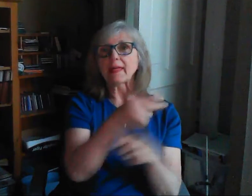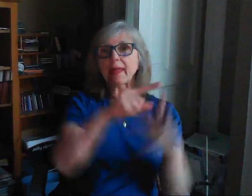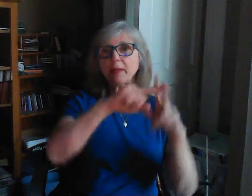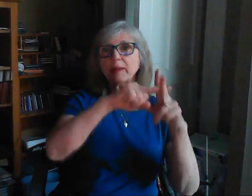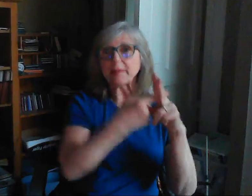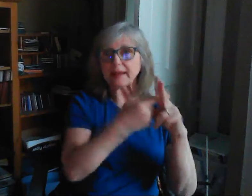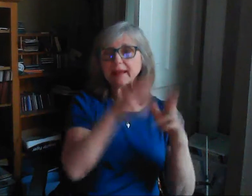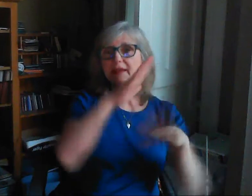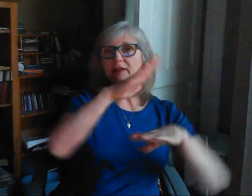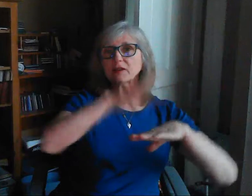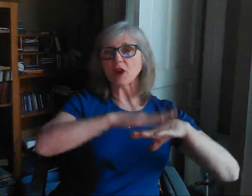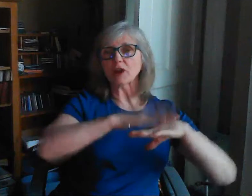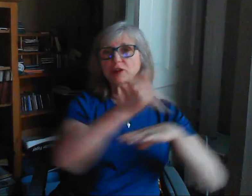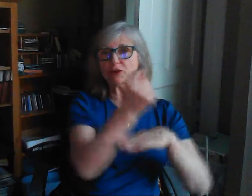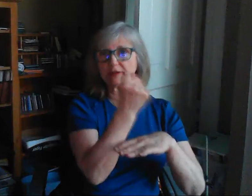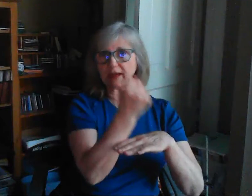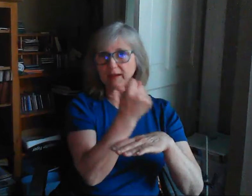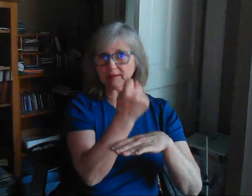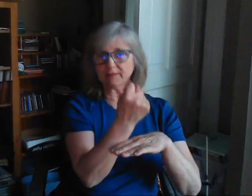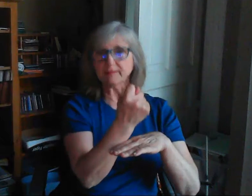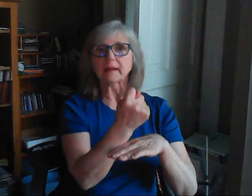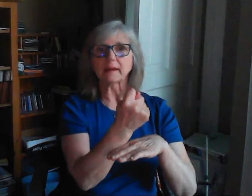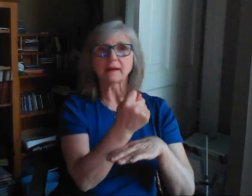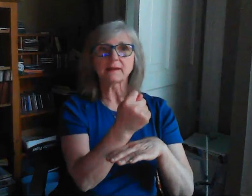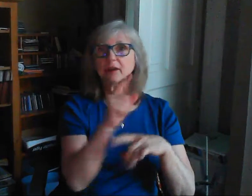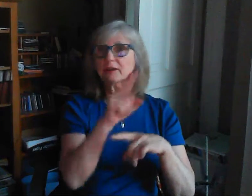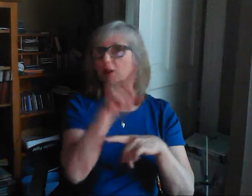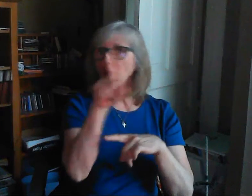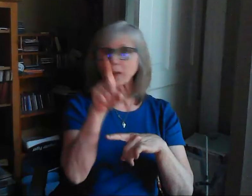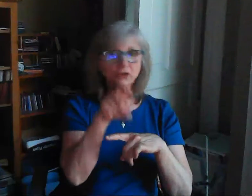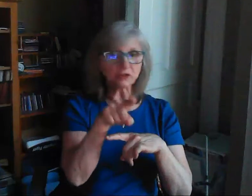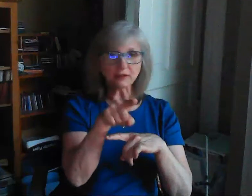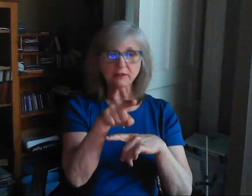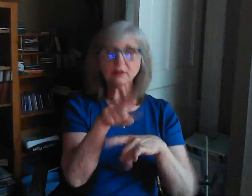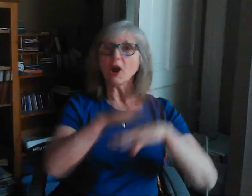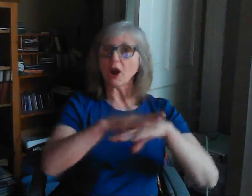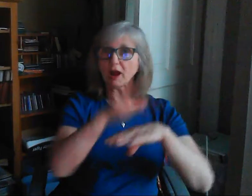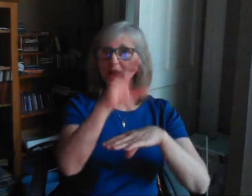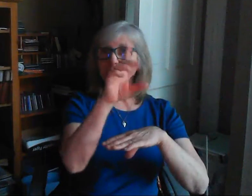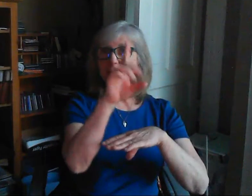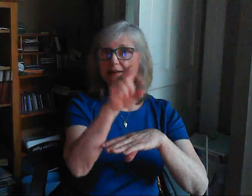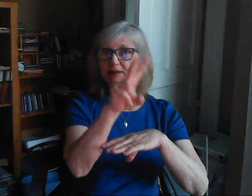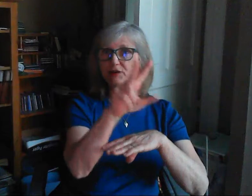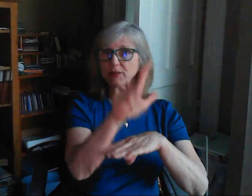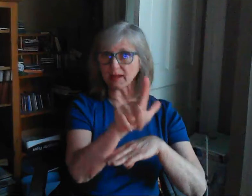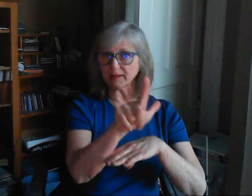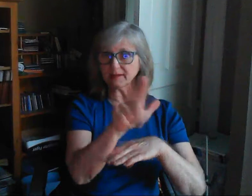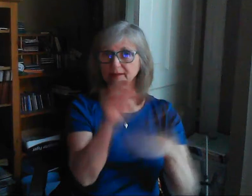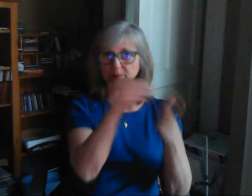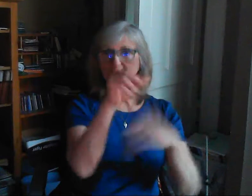that really begins on Tuesday. There's a question on D2L, it's posted